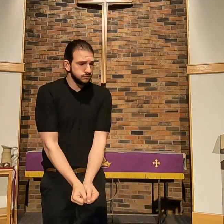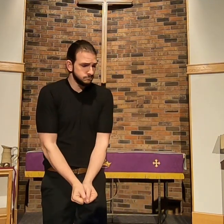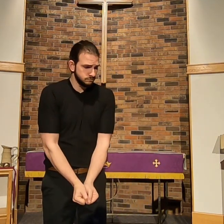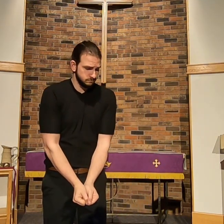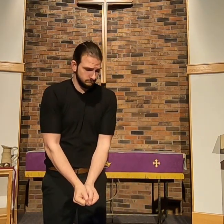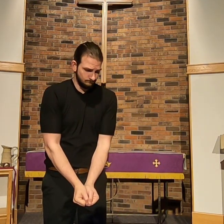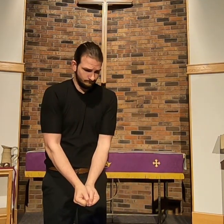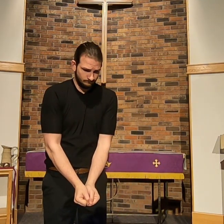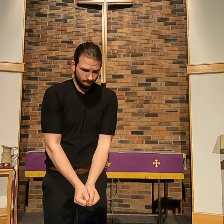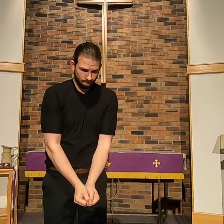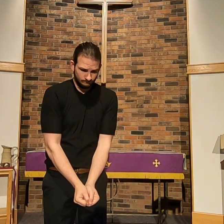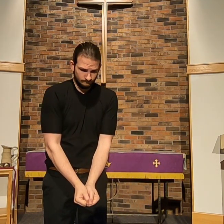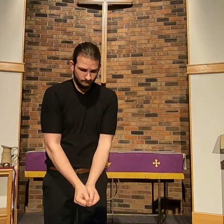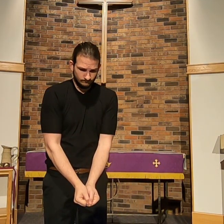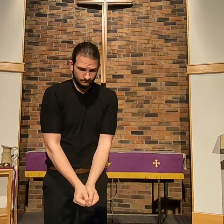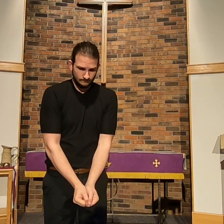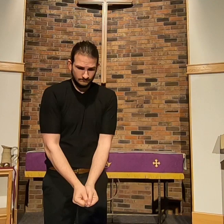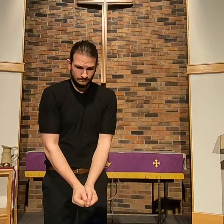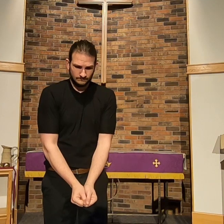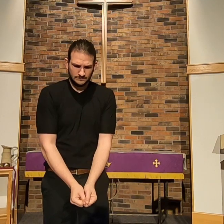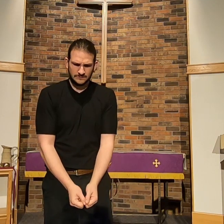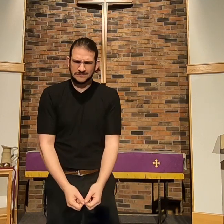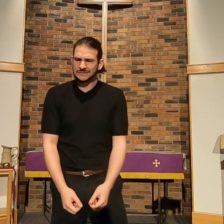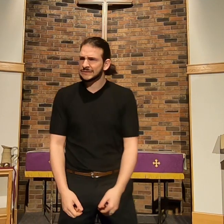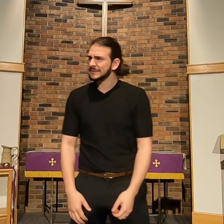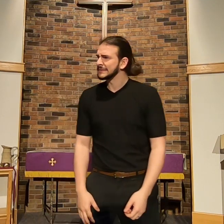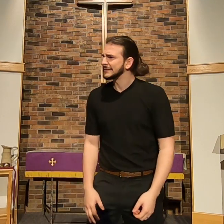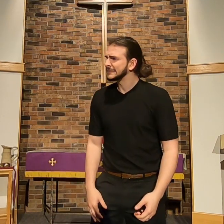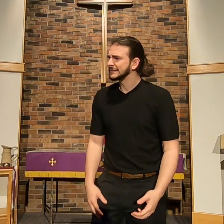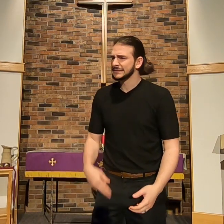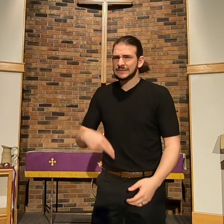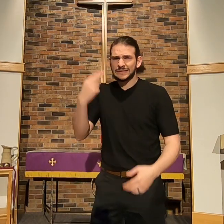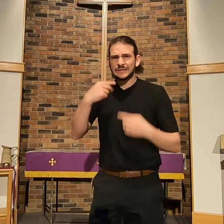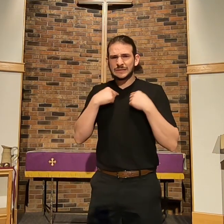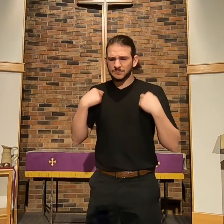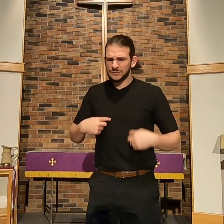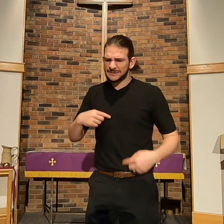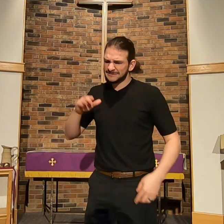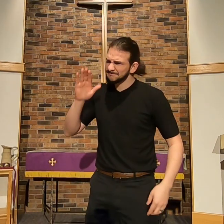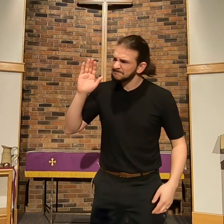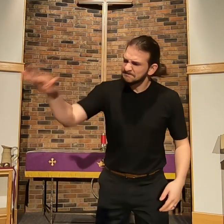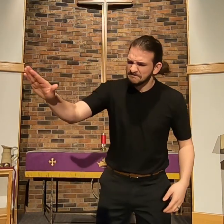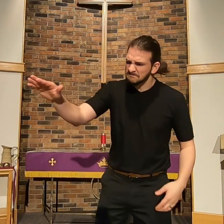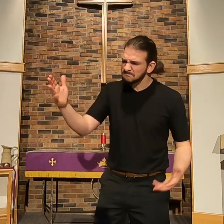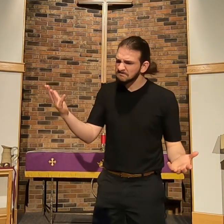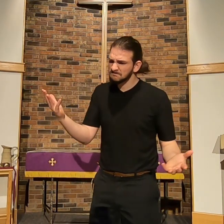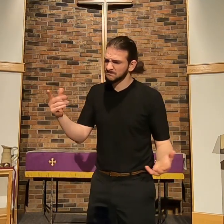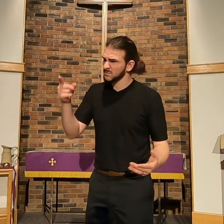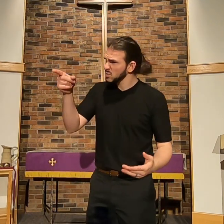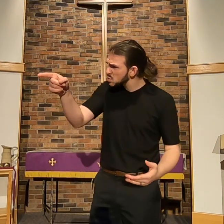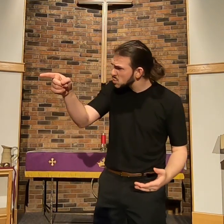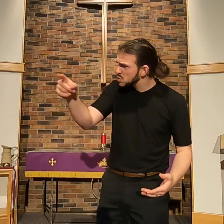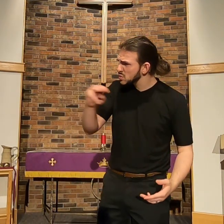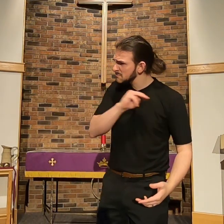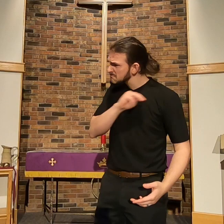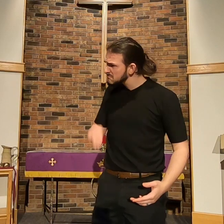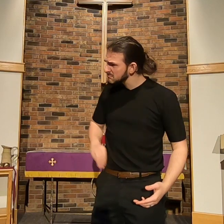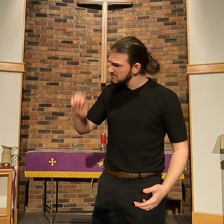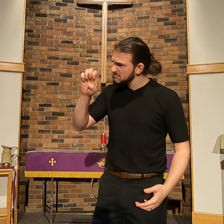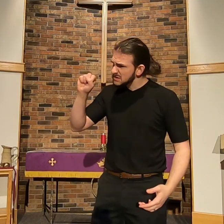But Jesus kept quiet and did not say a word. The high priest asked him another question.